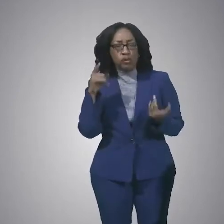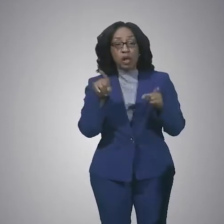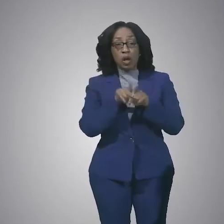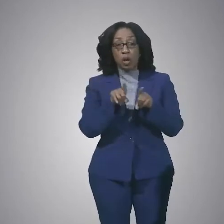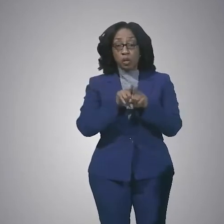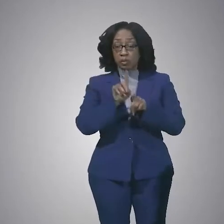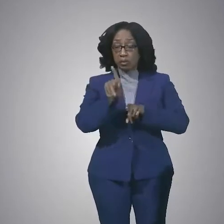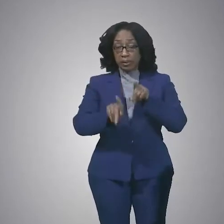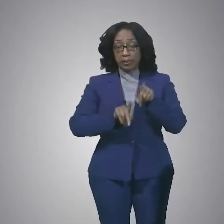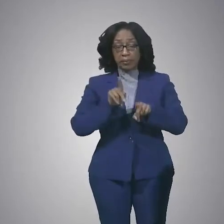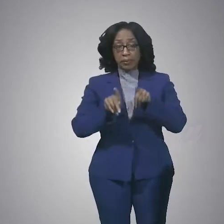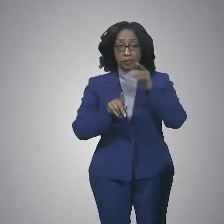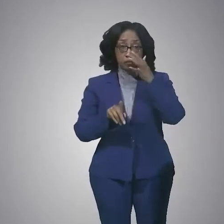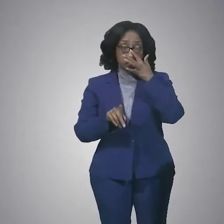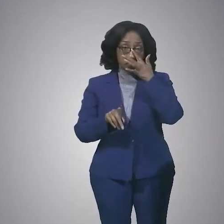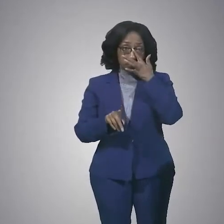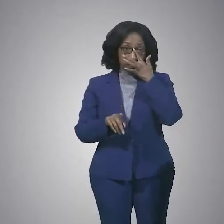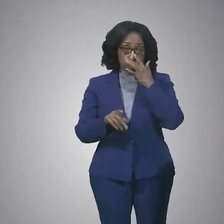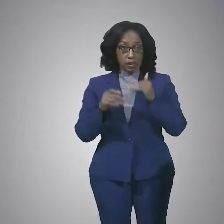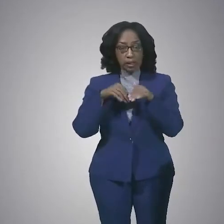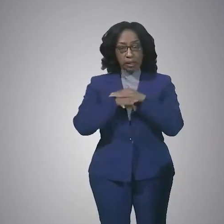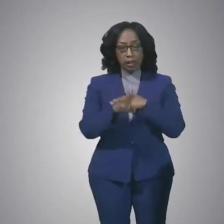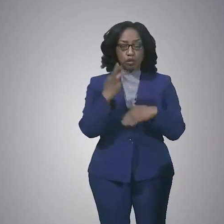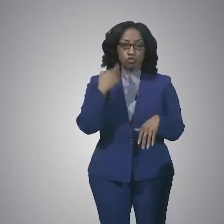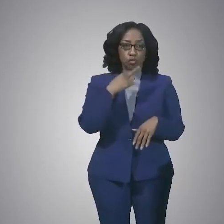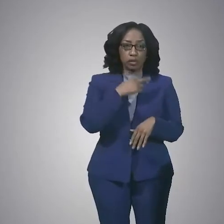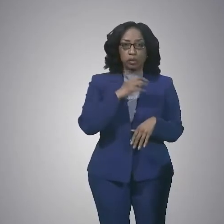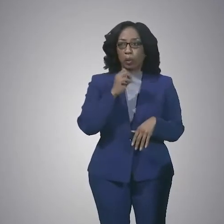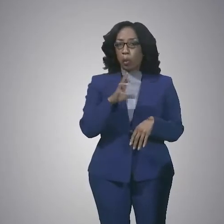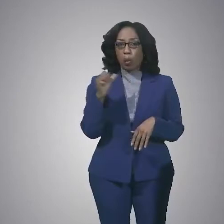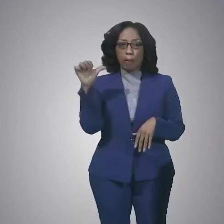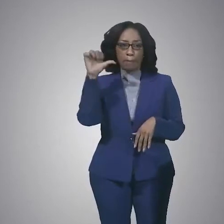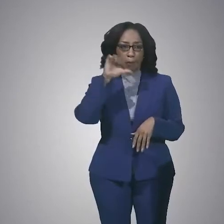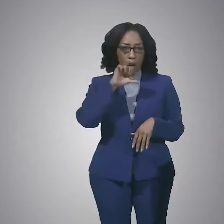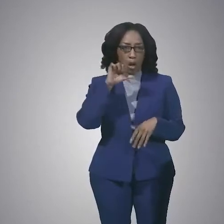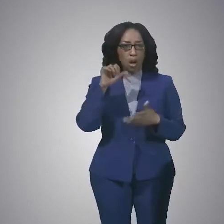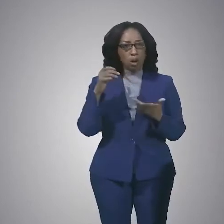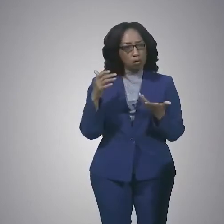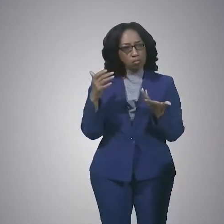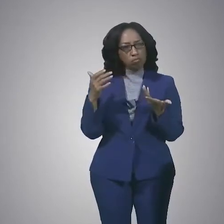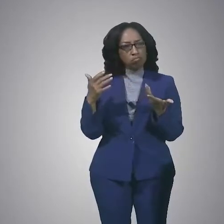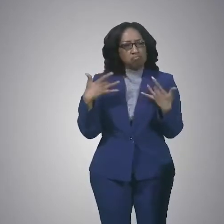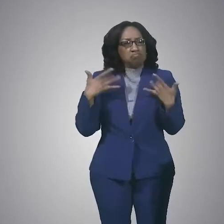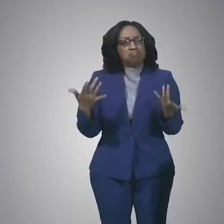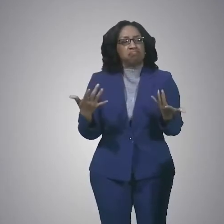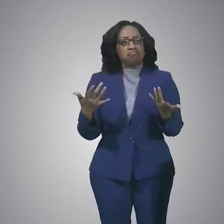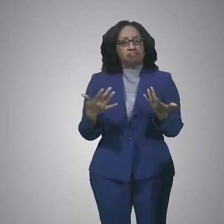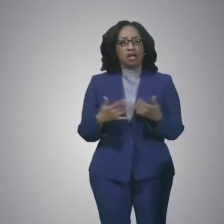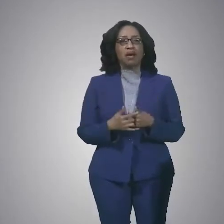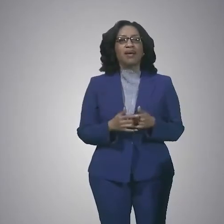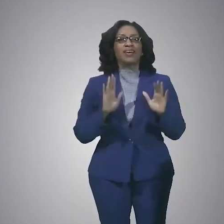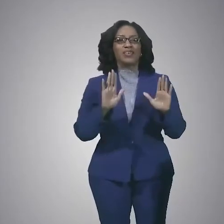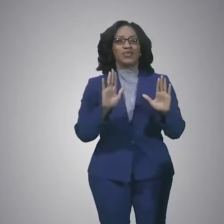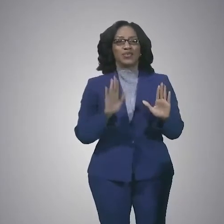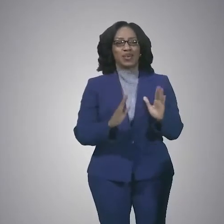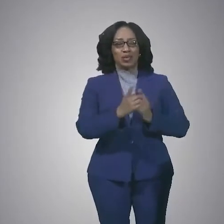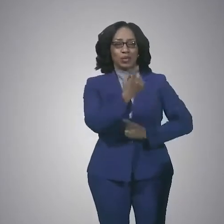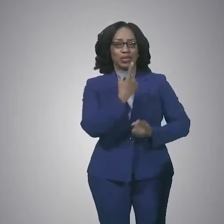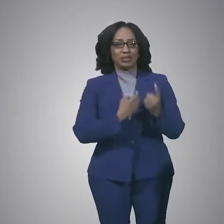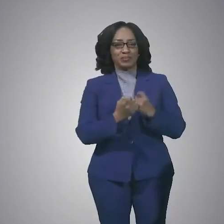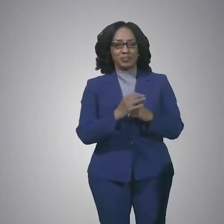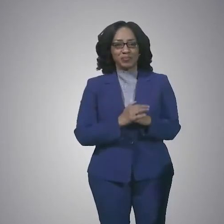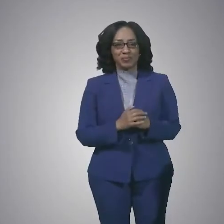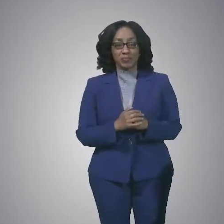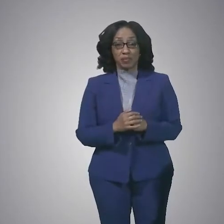tell the public out there inside a restaurant or a bar moving forward right now? Great question. So as